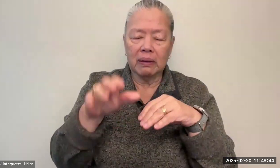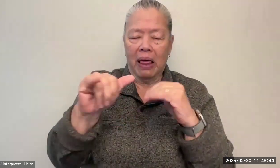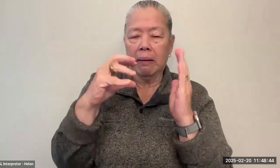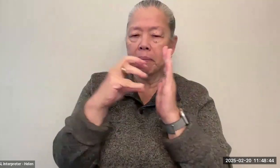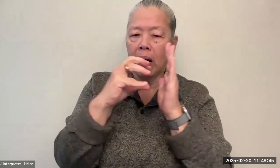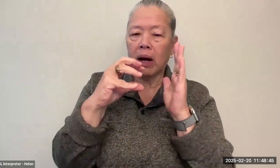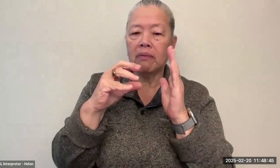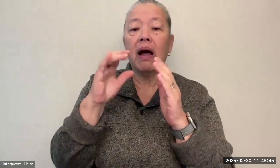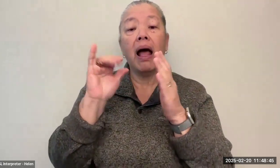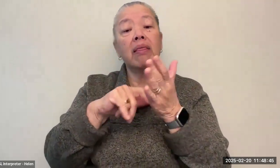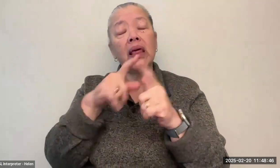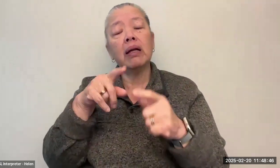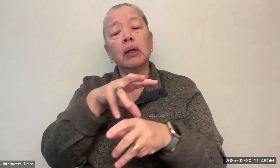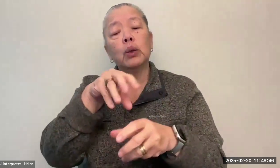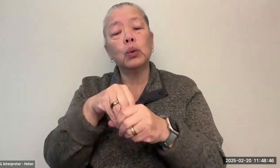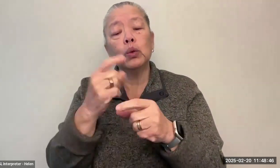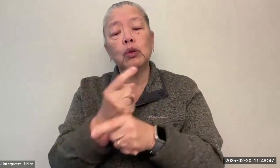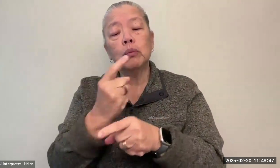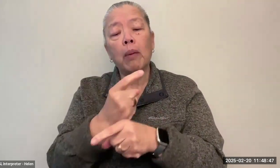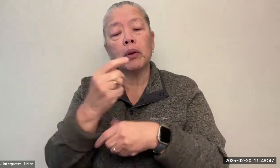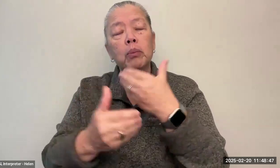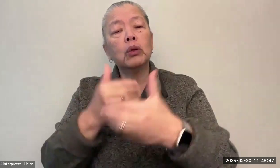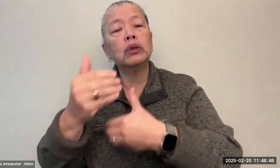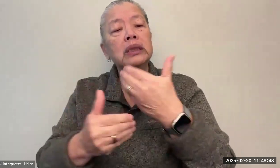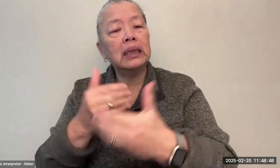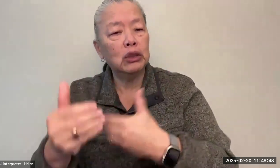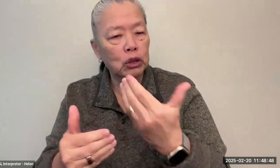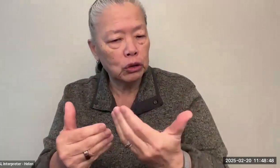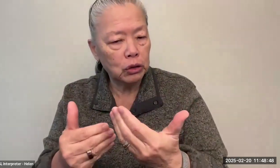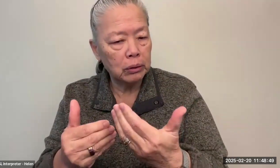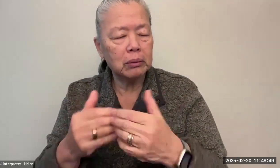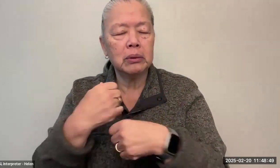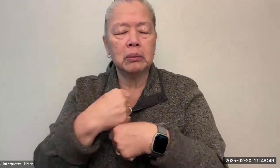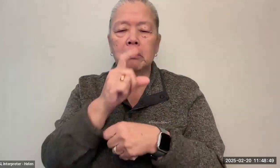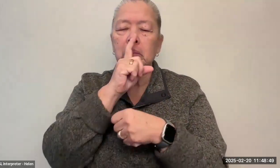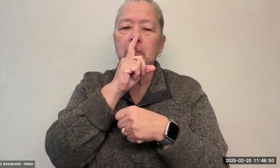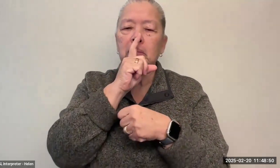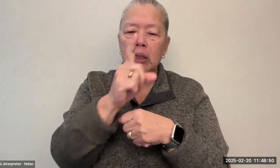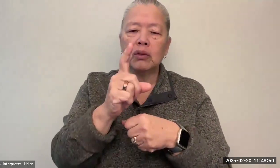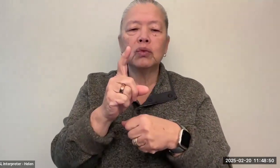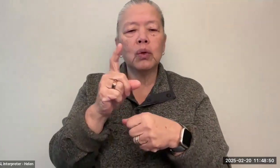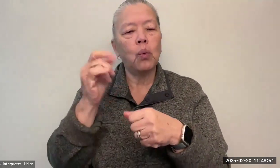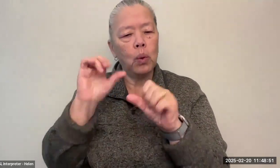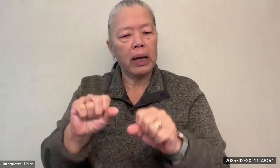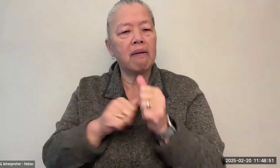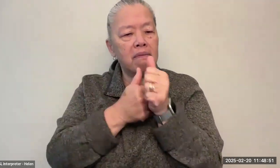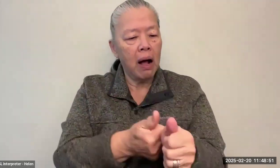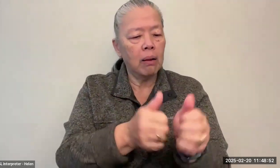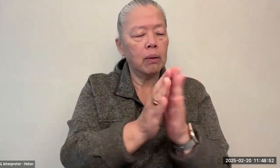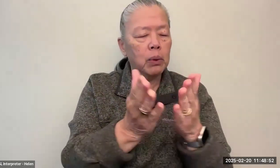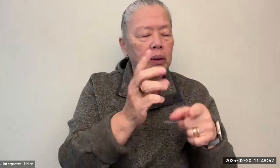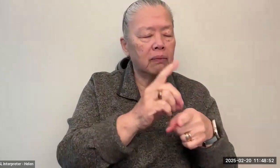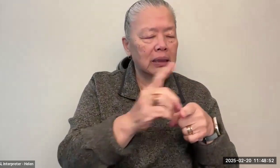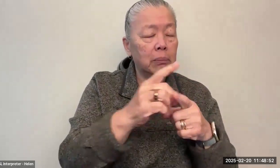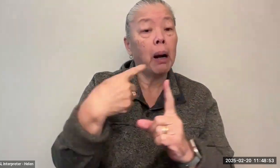to put the necessary procedures in place so that we can ensure that we're, one, following the Book of Discipline, two, it will be a